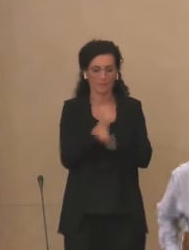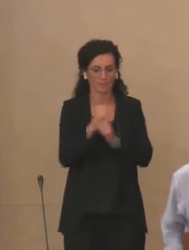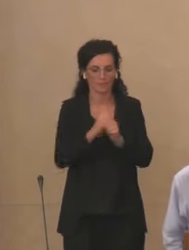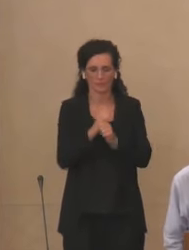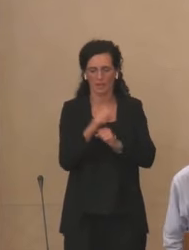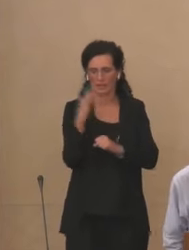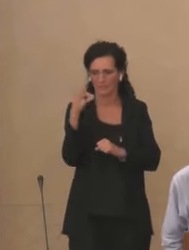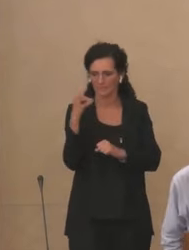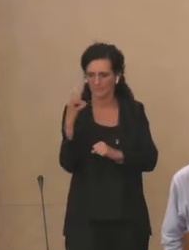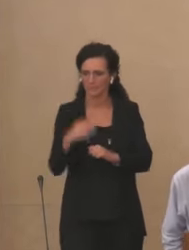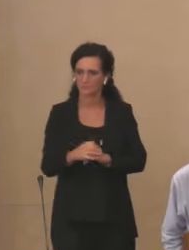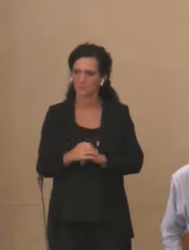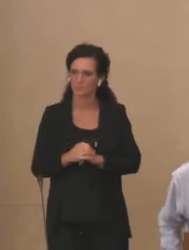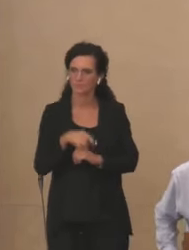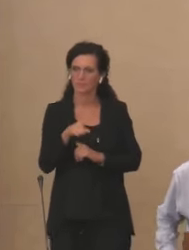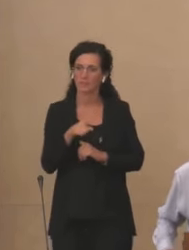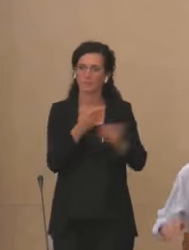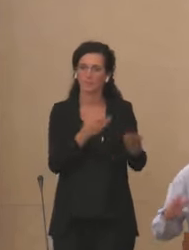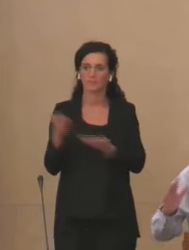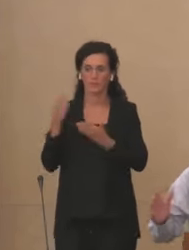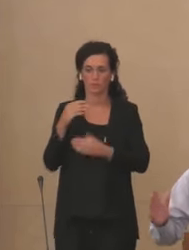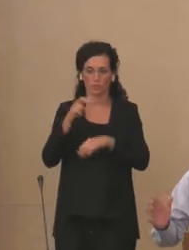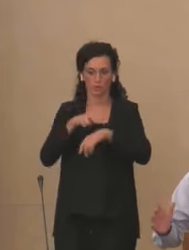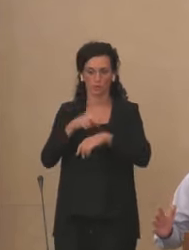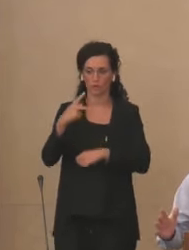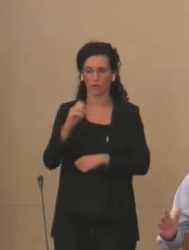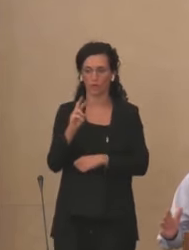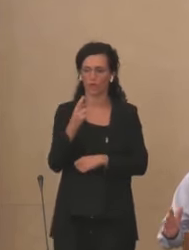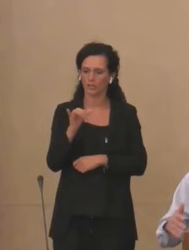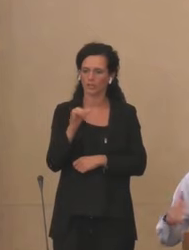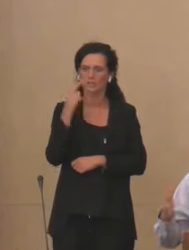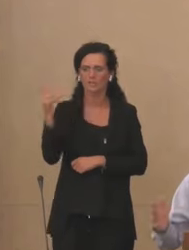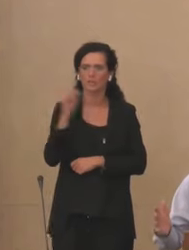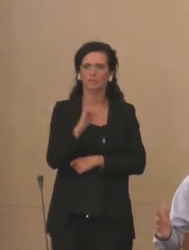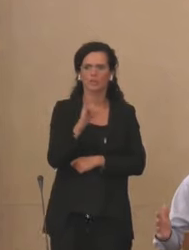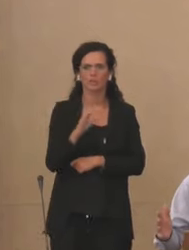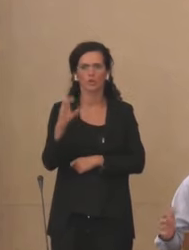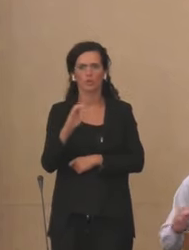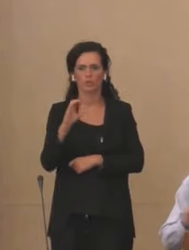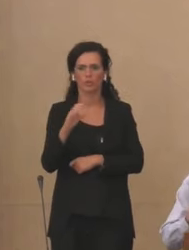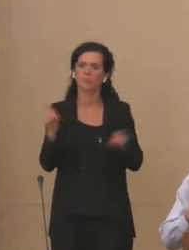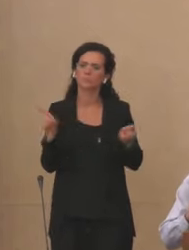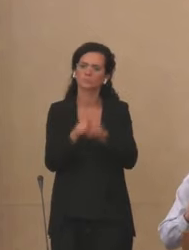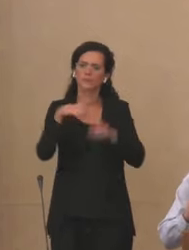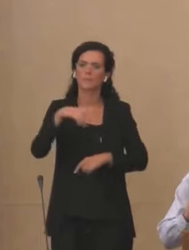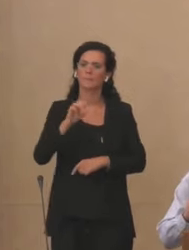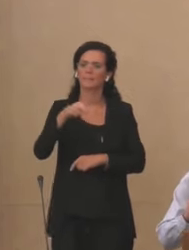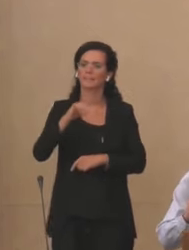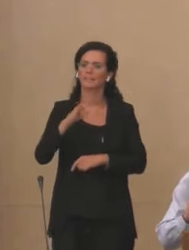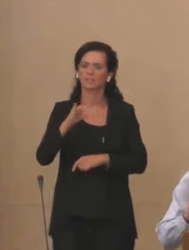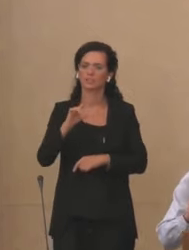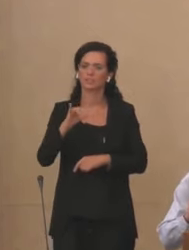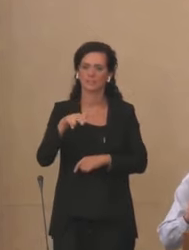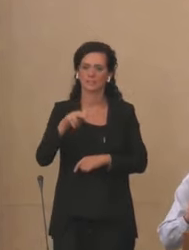for antivirals for RNA viruses. And in our experience, which I'm going to describe to you, of over 7,000 very sick patients in a